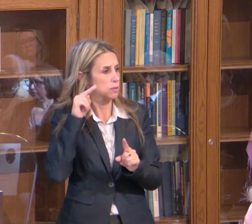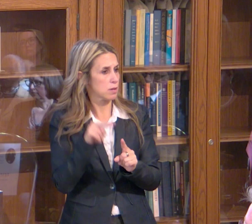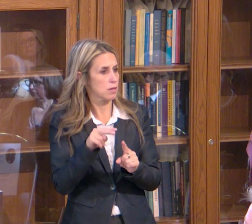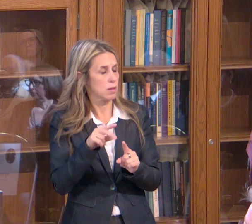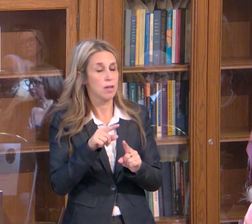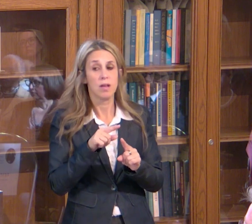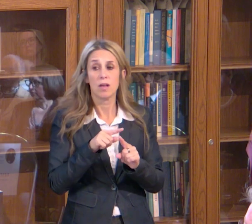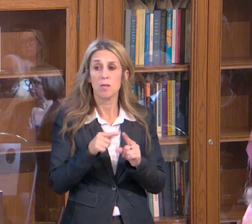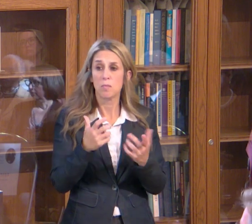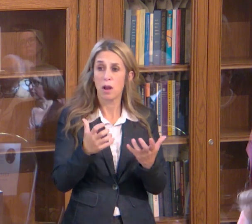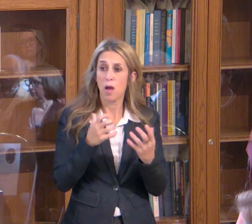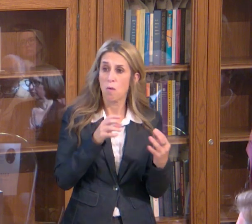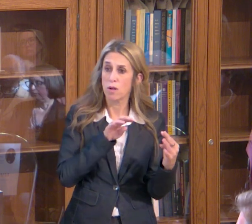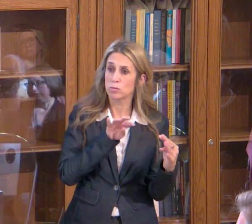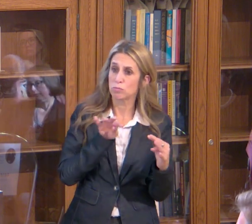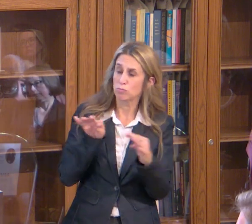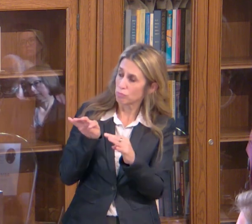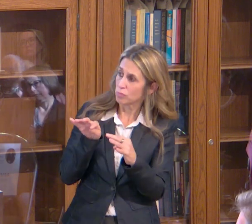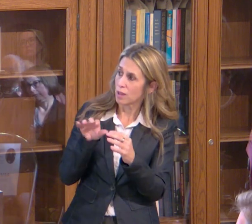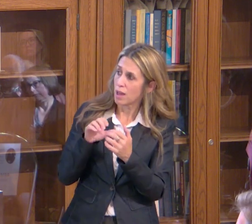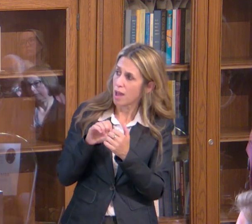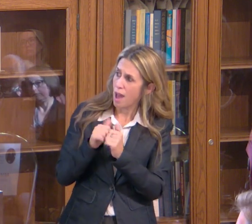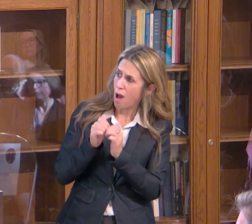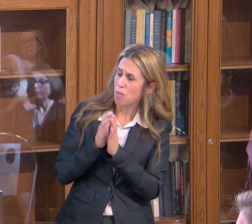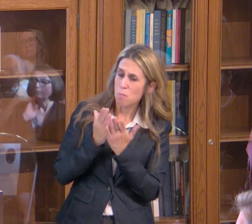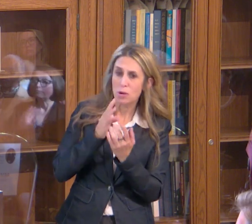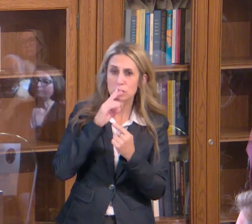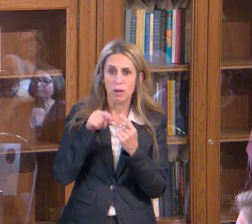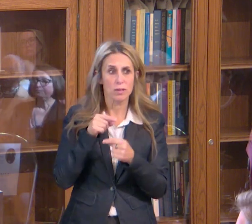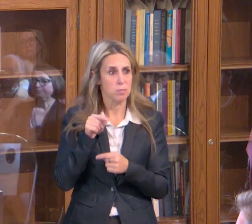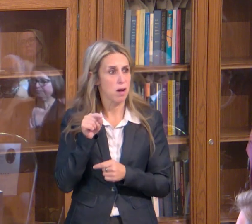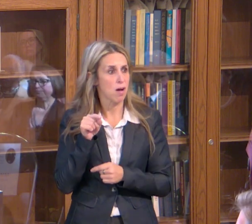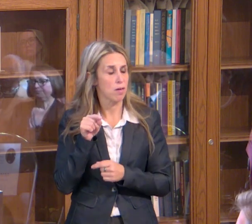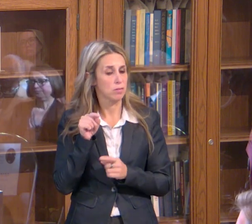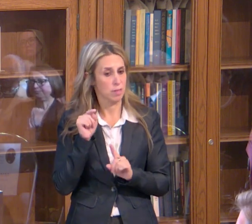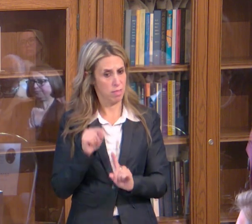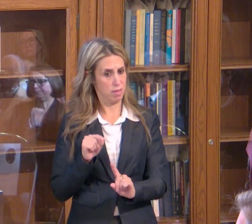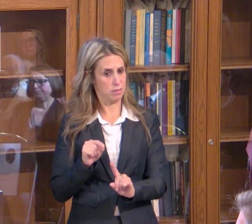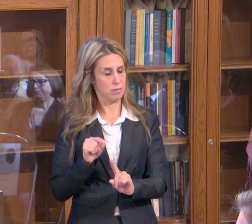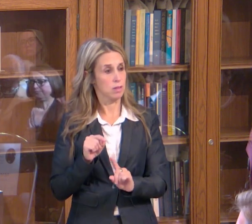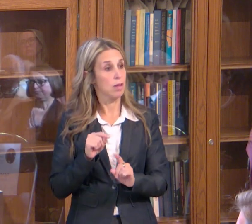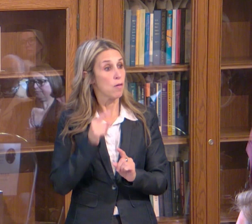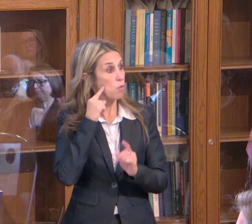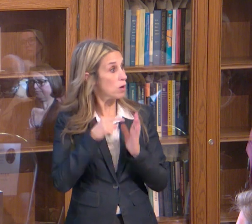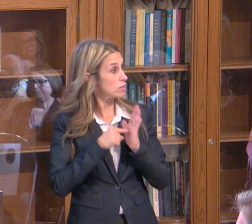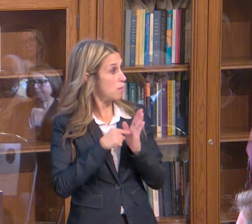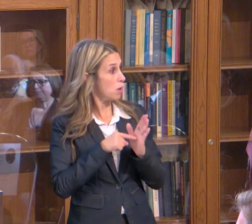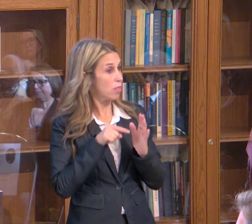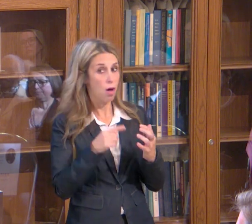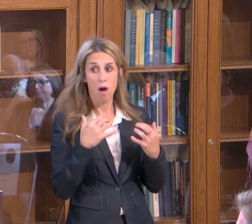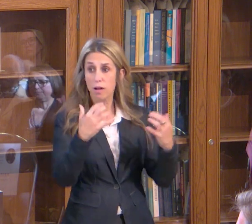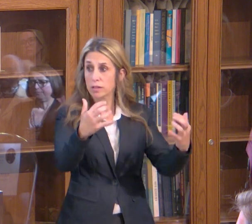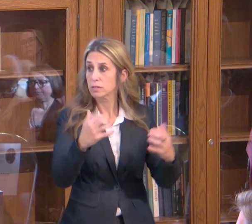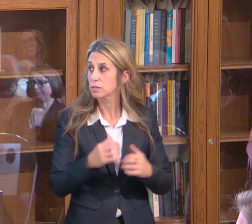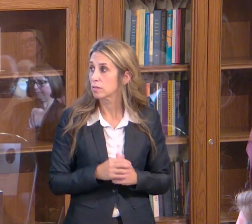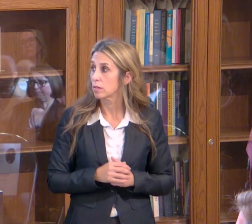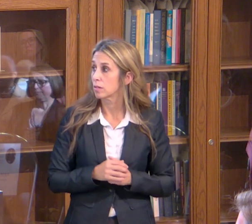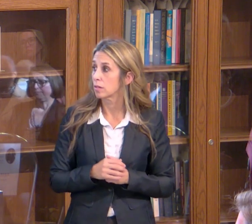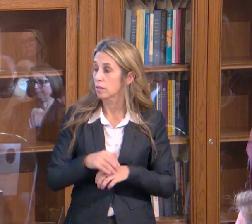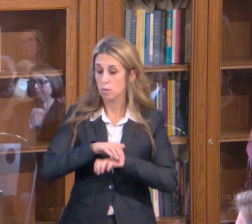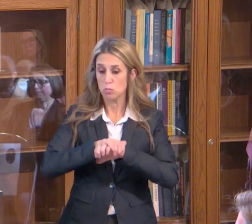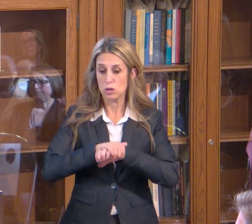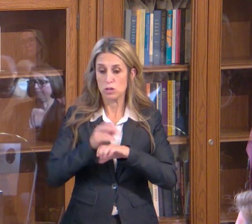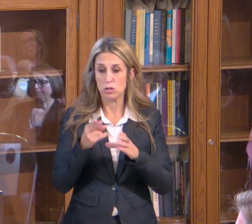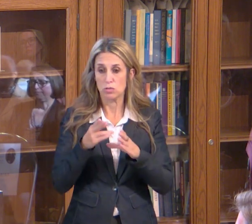call attention to the way the book has has talked about and for example we have in our audience the uh British